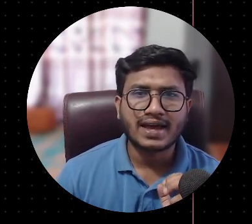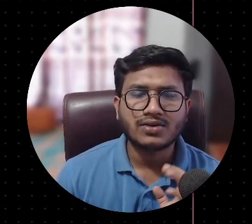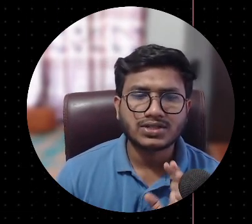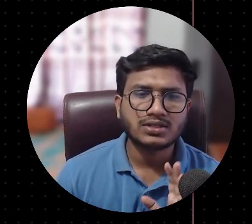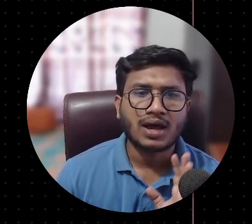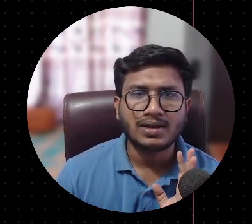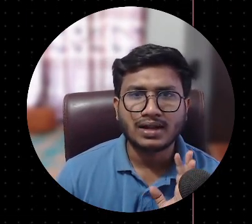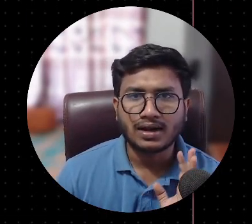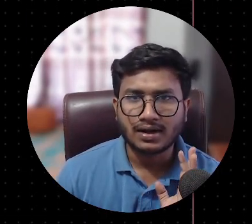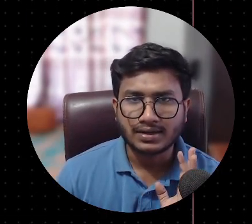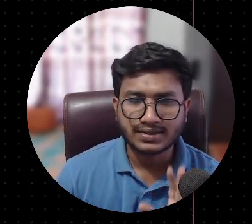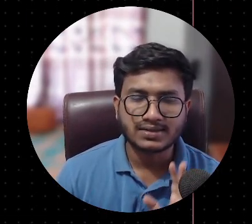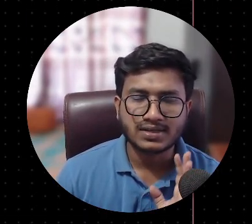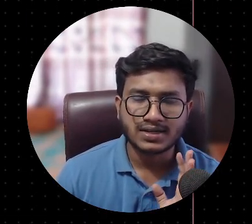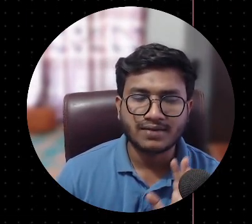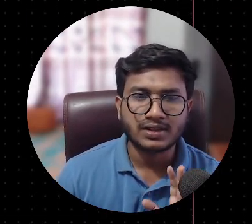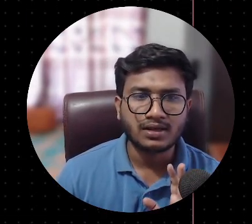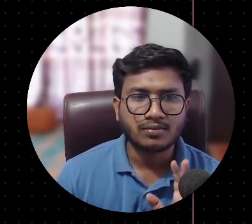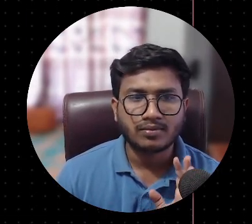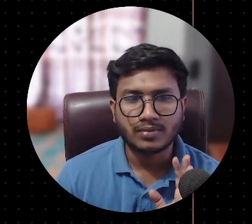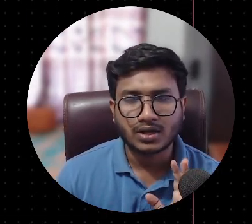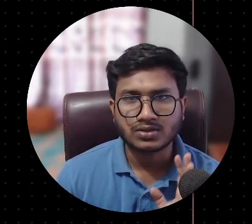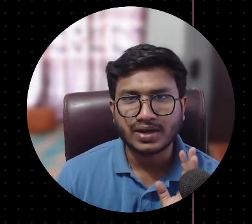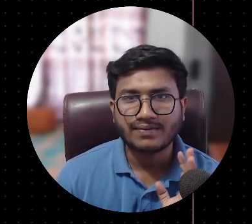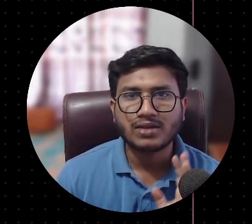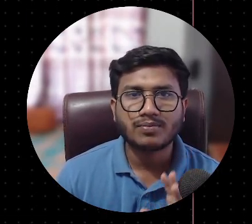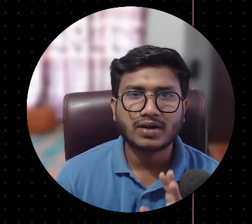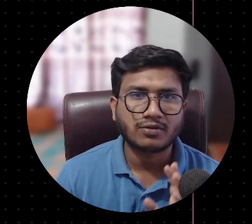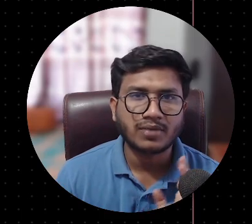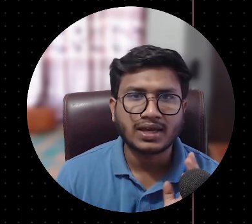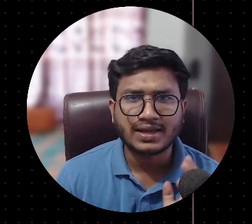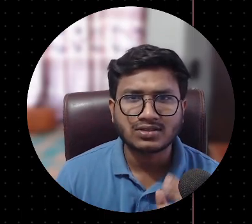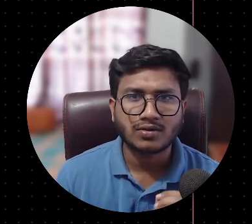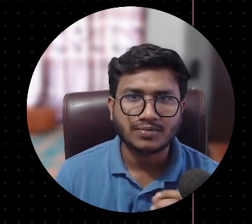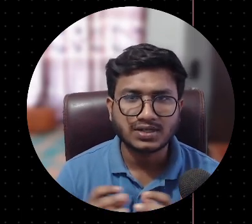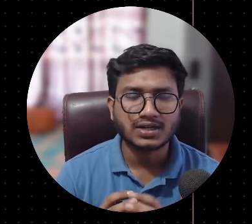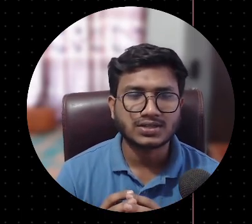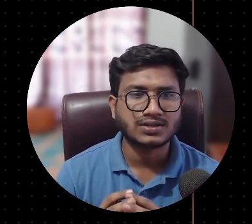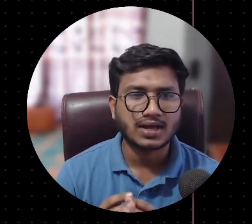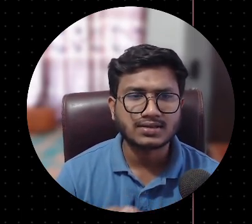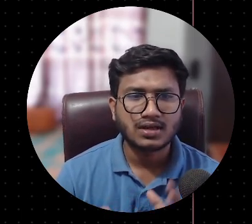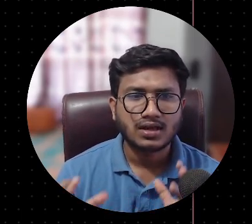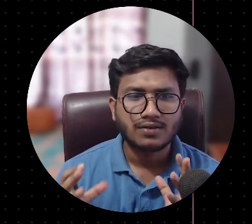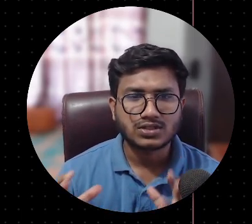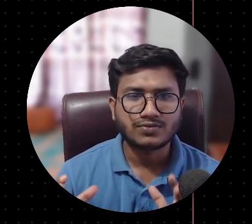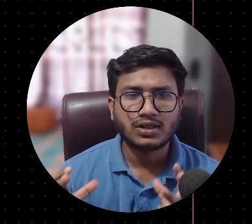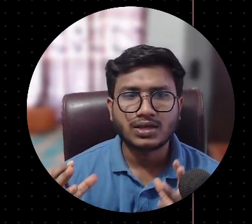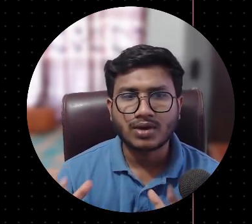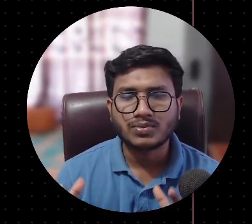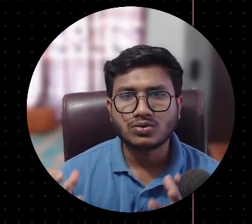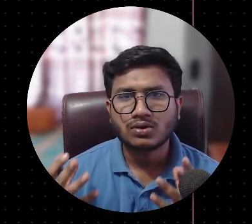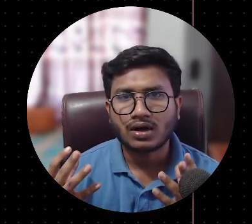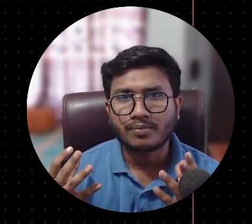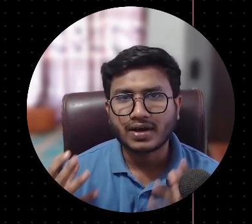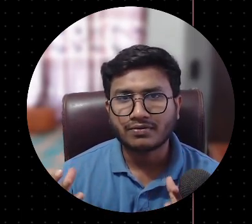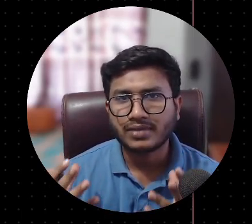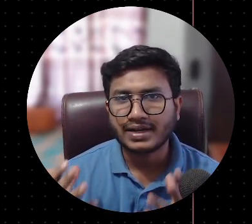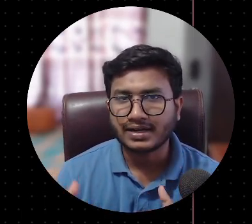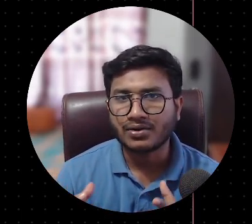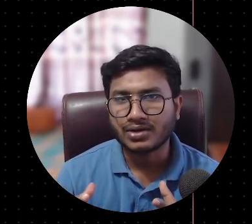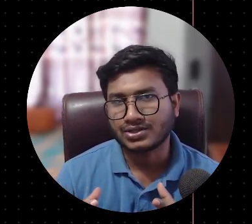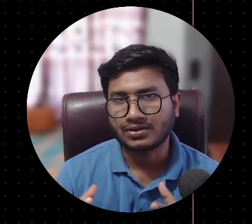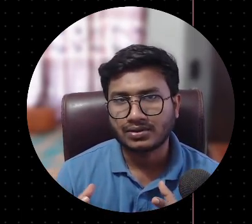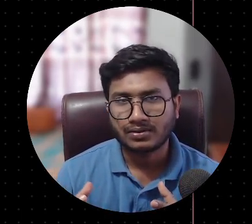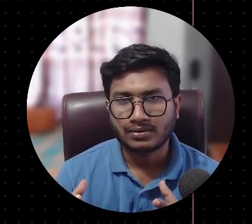So what is annotation? I will discuss each and everything, because whenever you are performing any kinds of object detection task, first of all, you have to